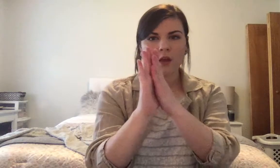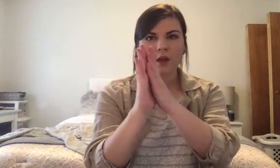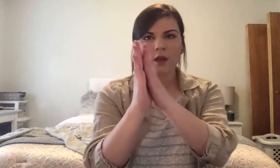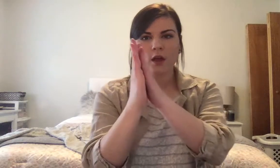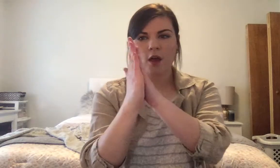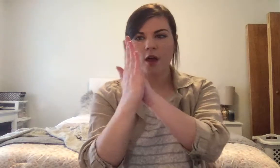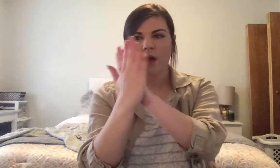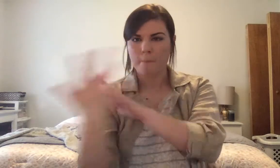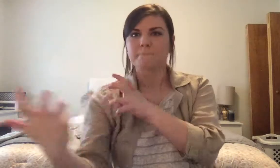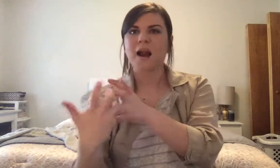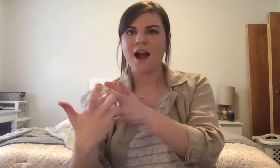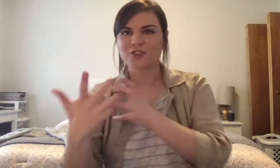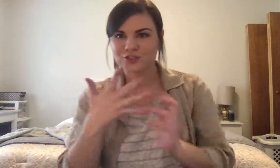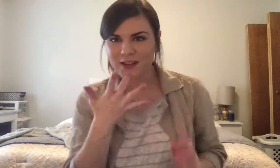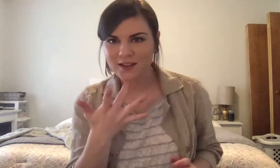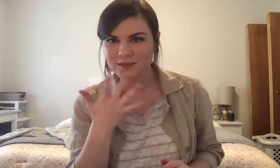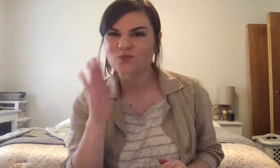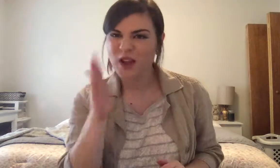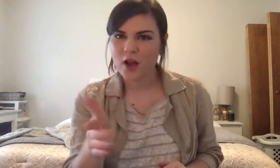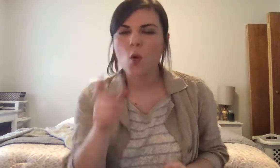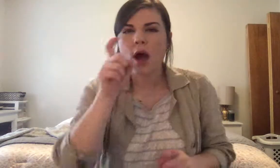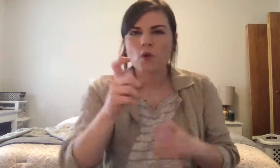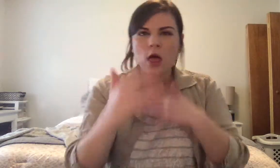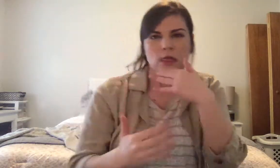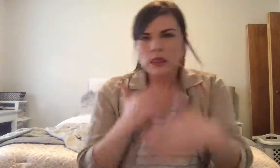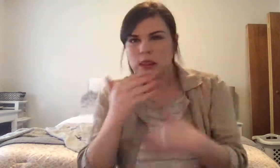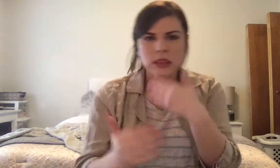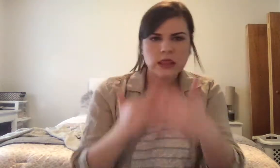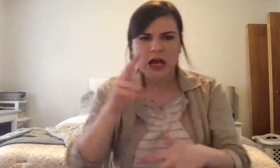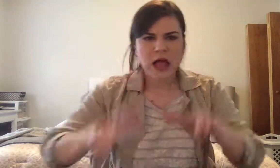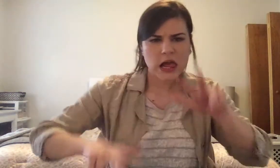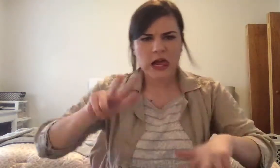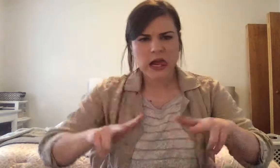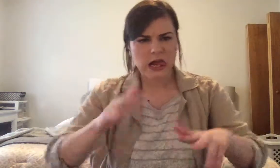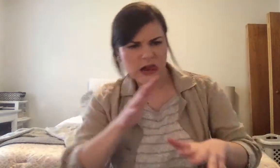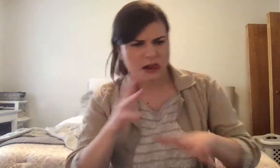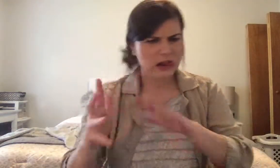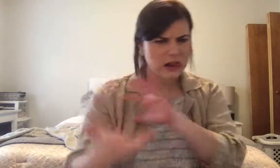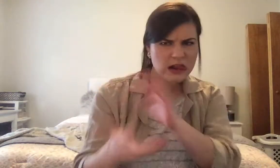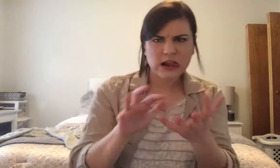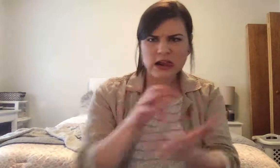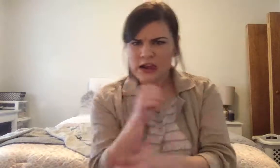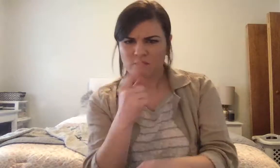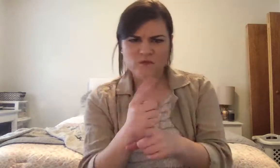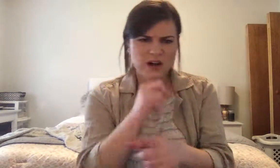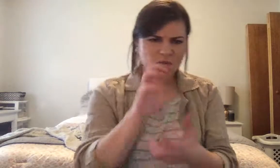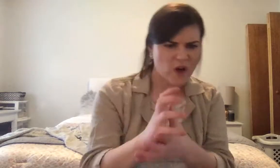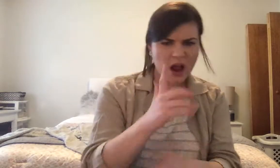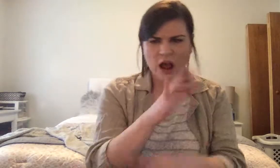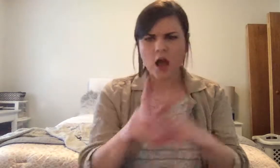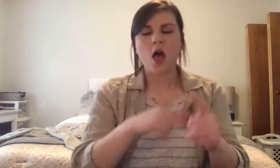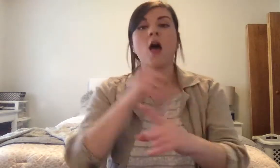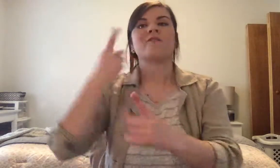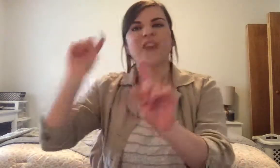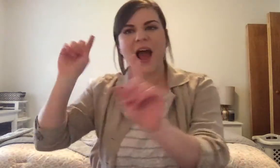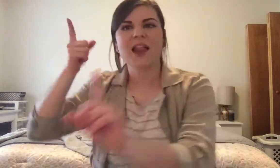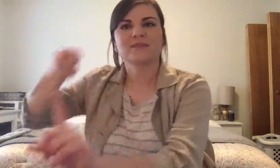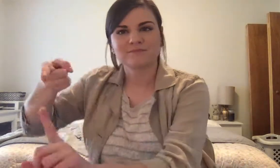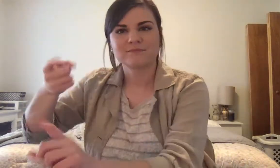will match your taste, and your work will match your ambitions. So I really wish that I had heard that back then when I was going through that time of not